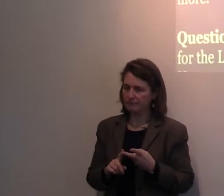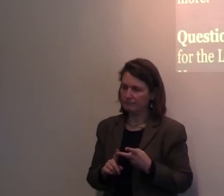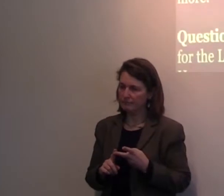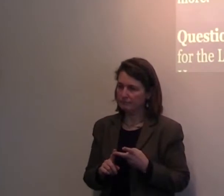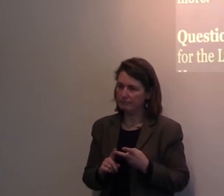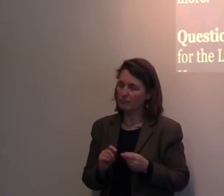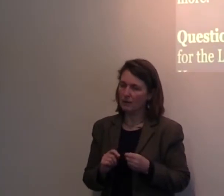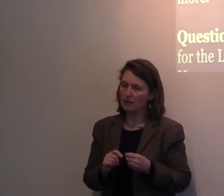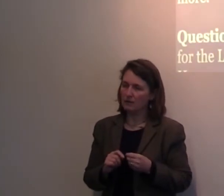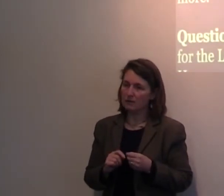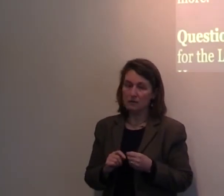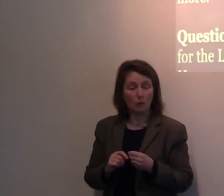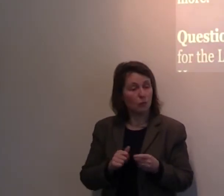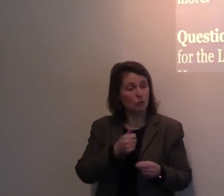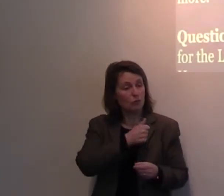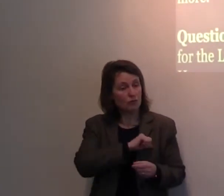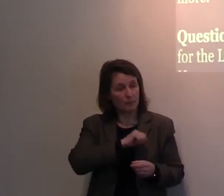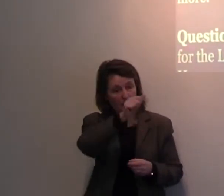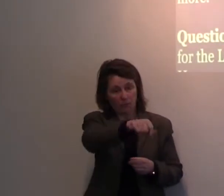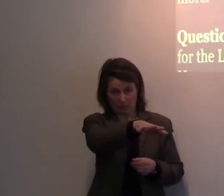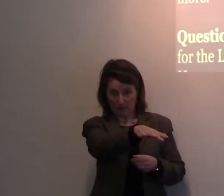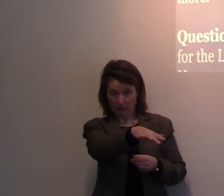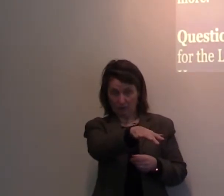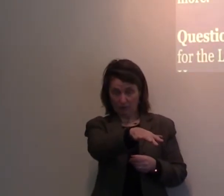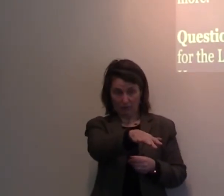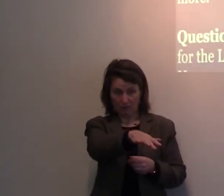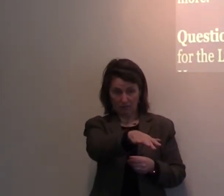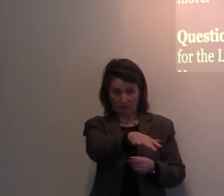The Christians in Philippi already love the Lord Jesus.